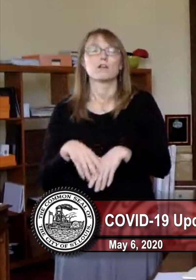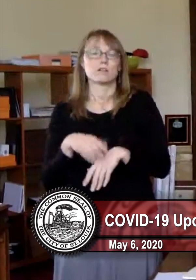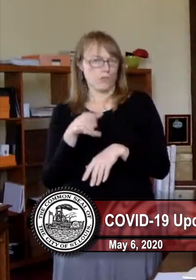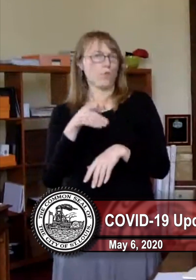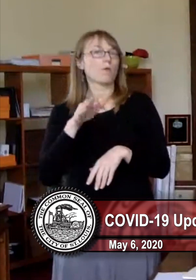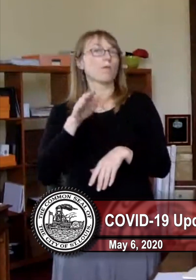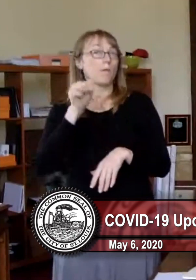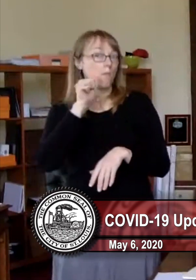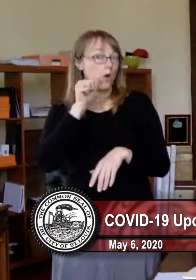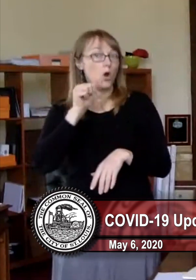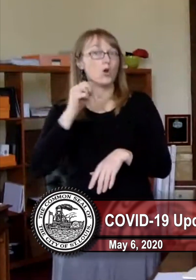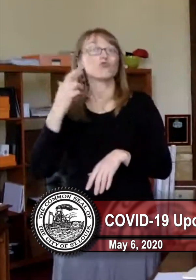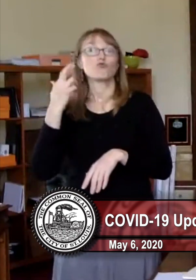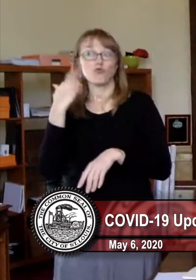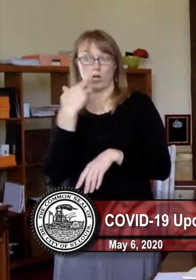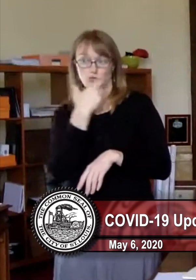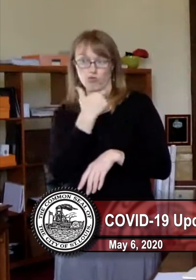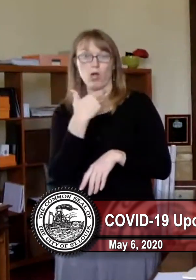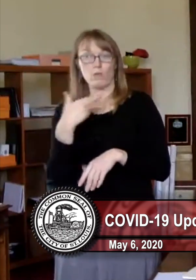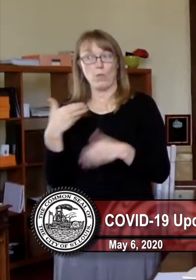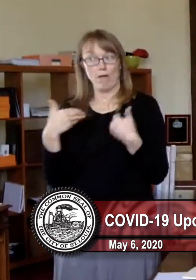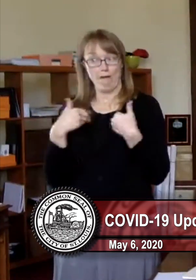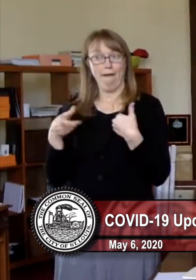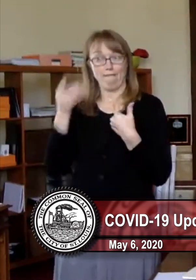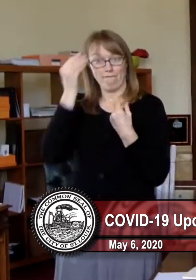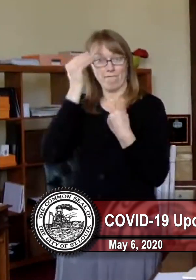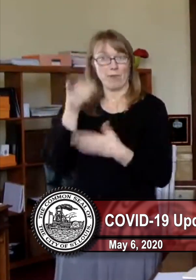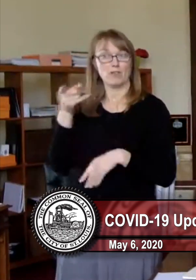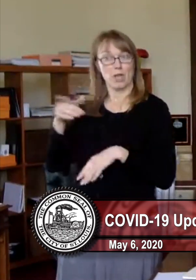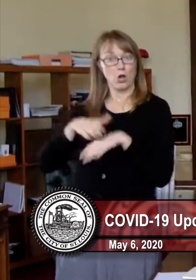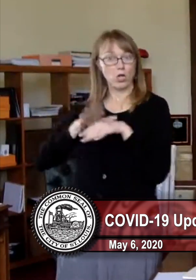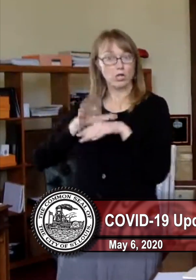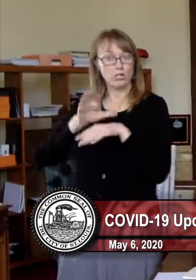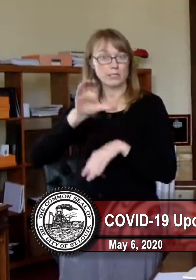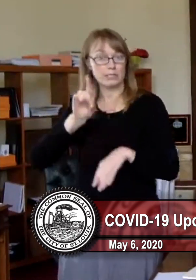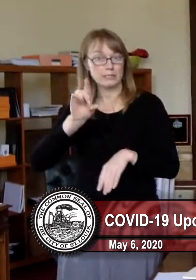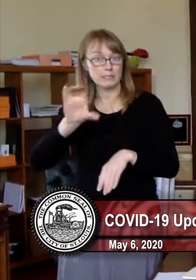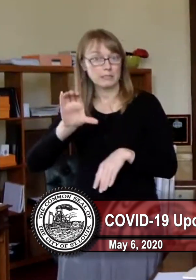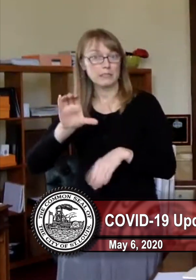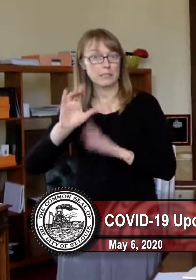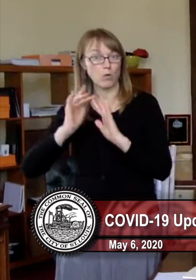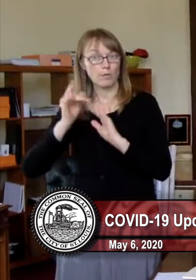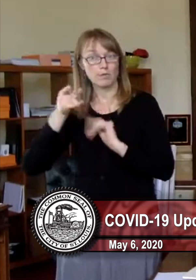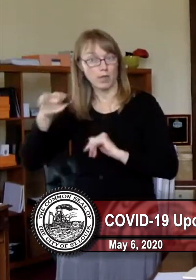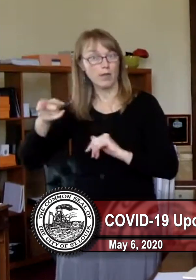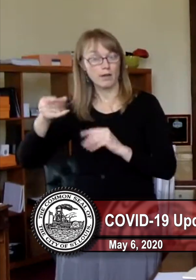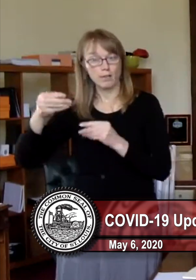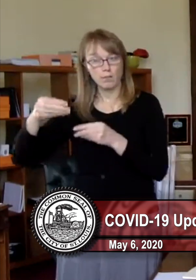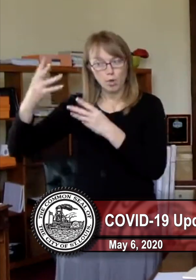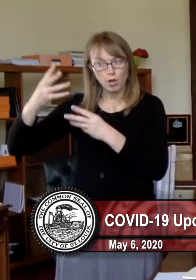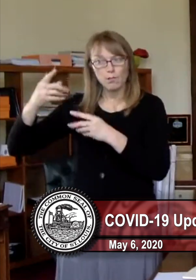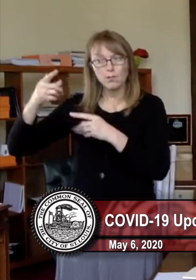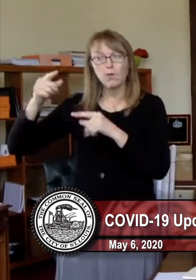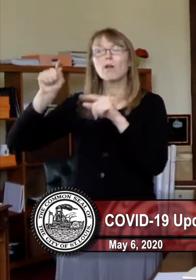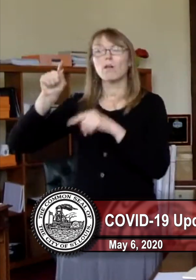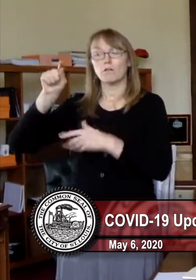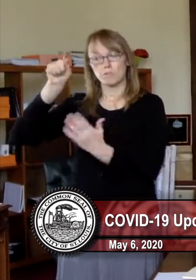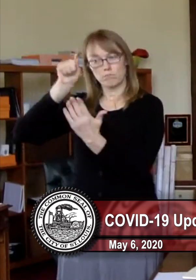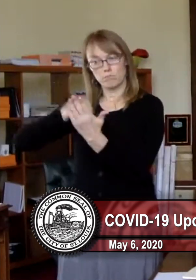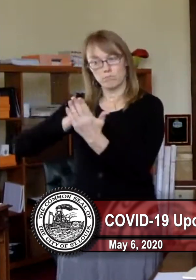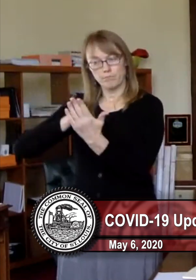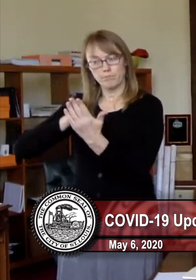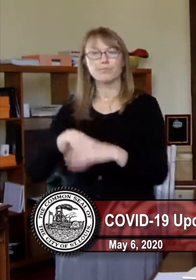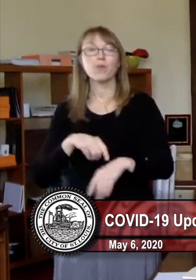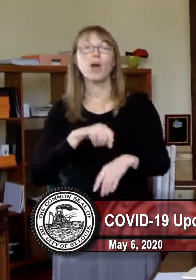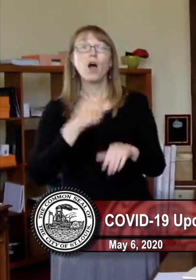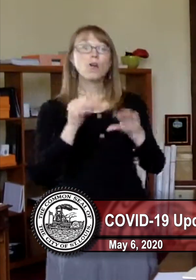come back to work. There's a lot of good information there, and so I would guide you to that. There is also a St. Louis industry